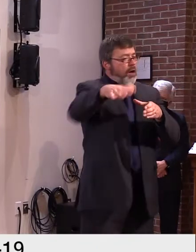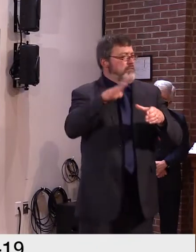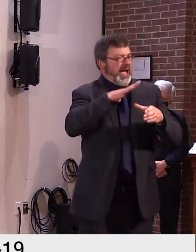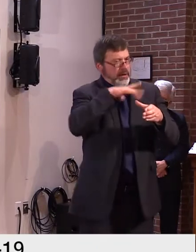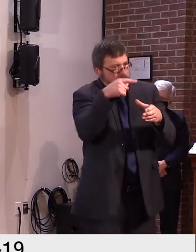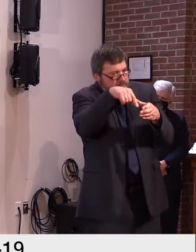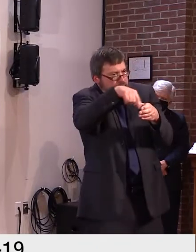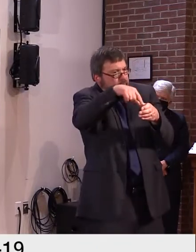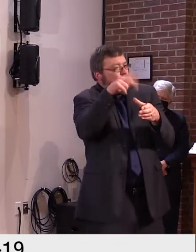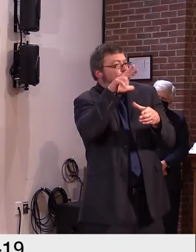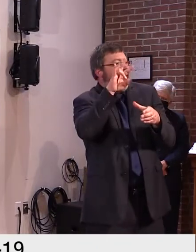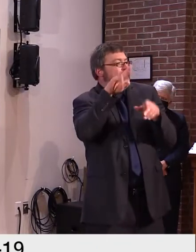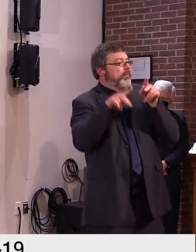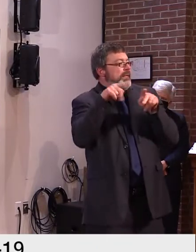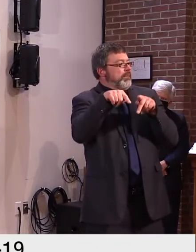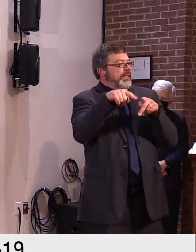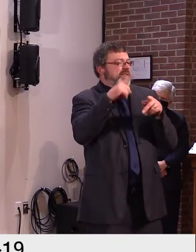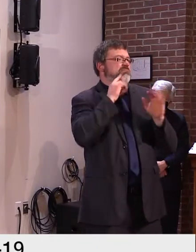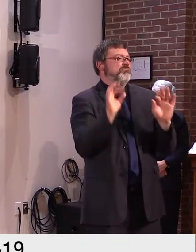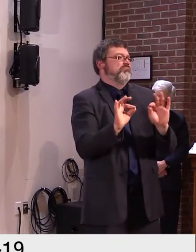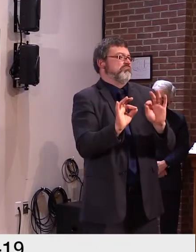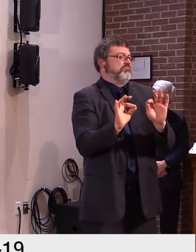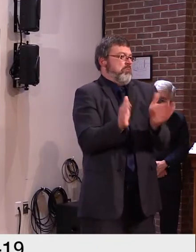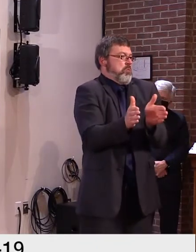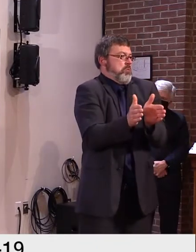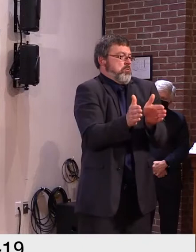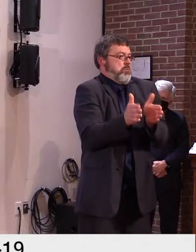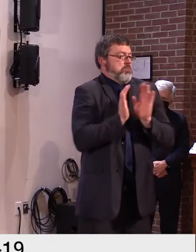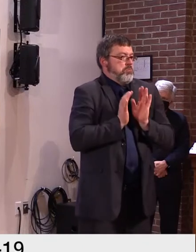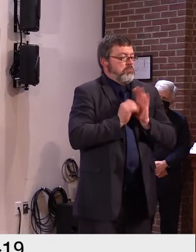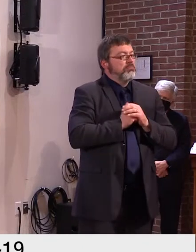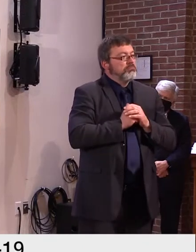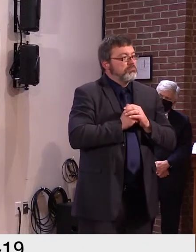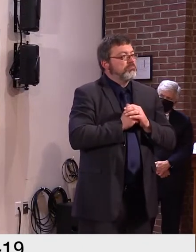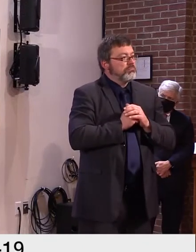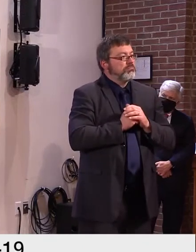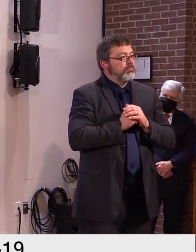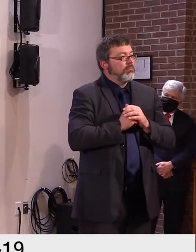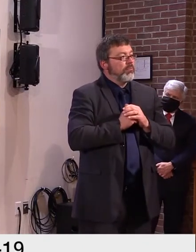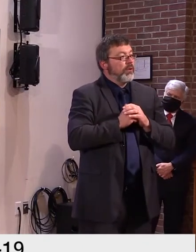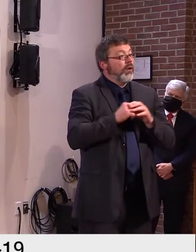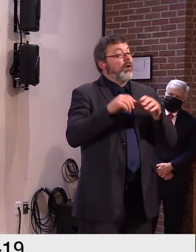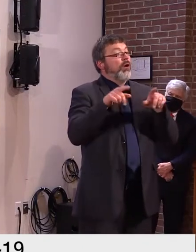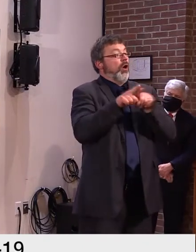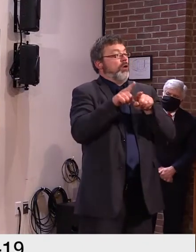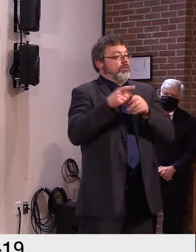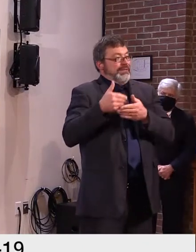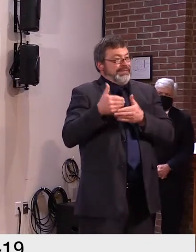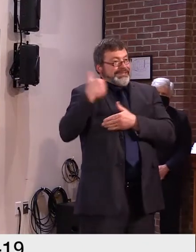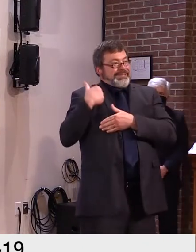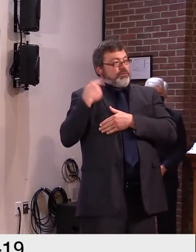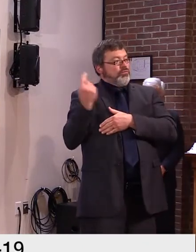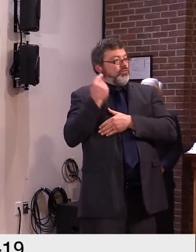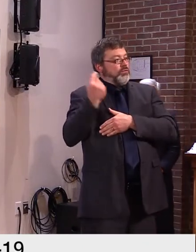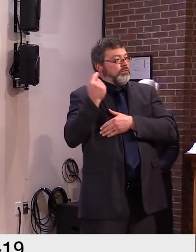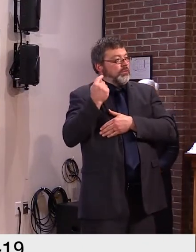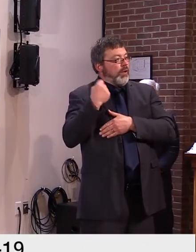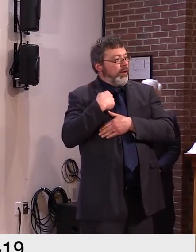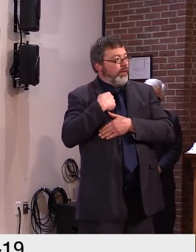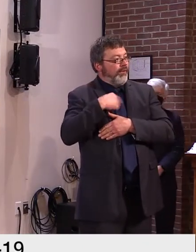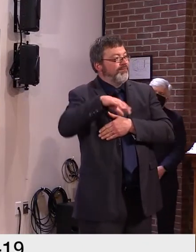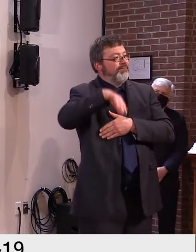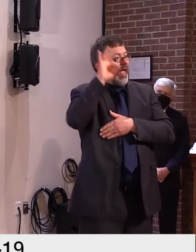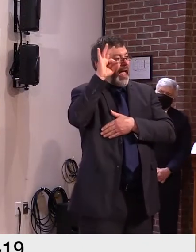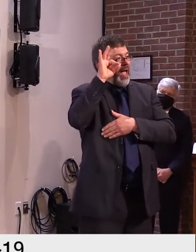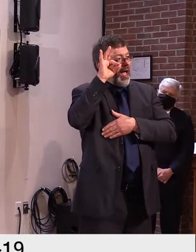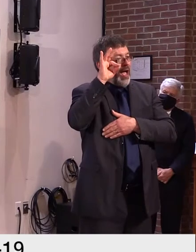Since Tuesday, when I last reported, another round of testing has occurred, and one more worker has tested positive,